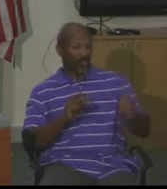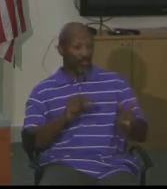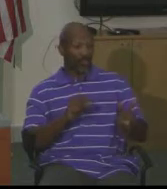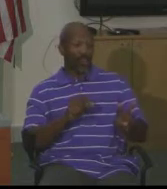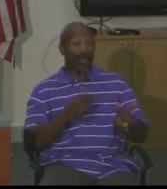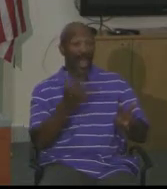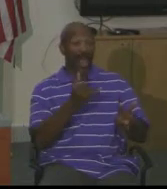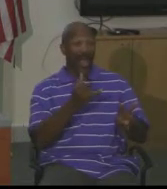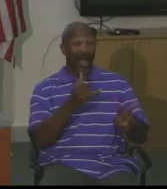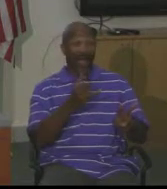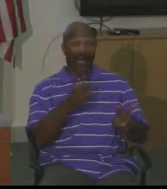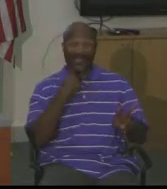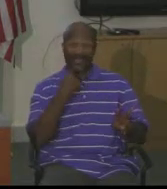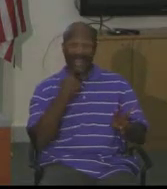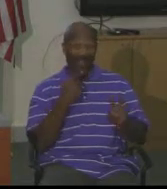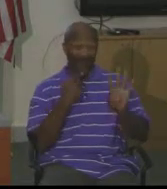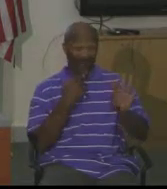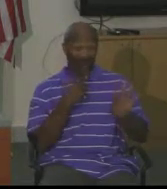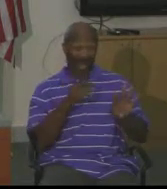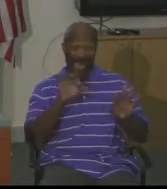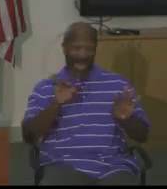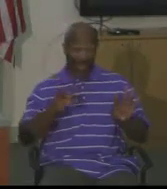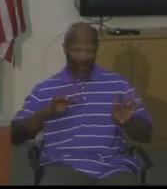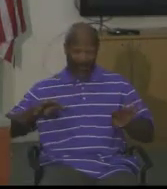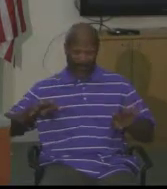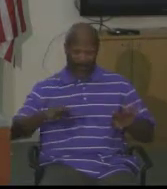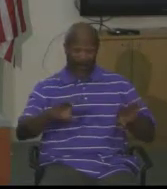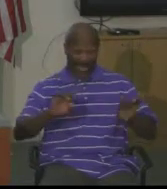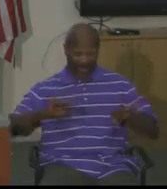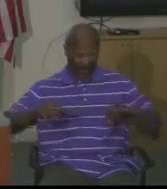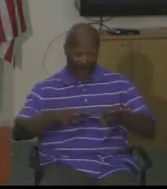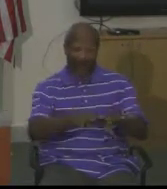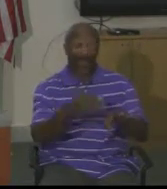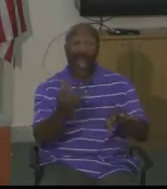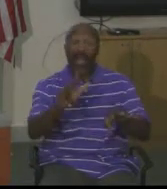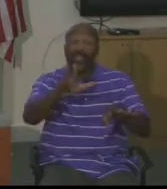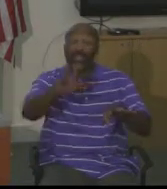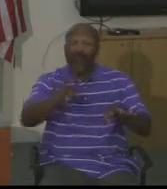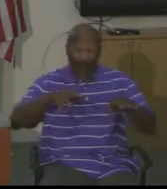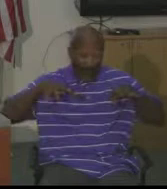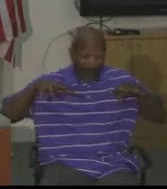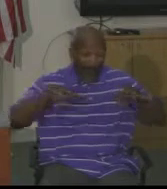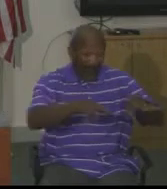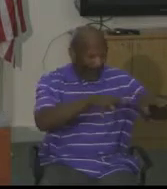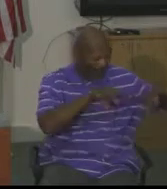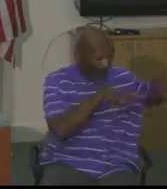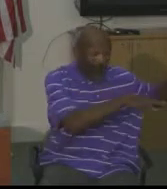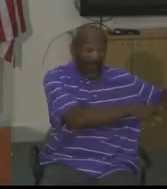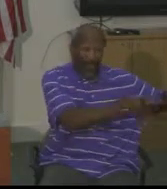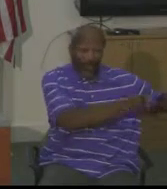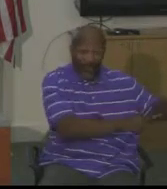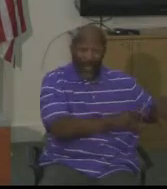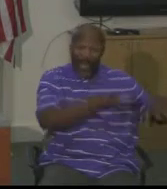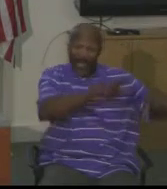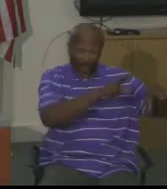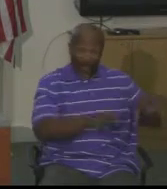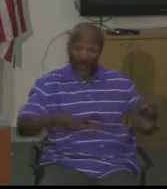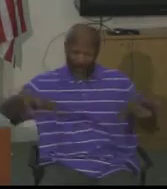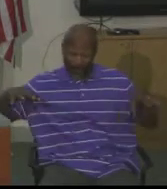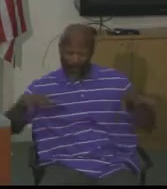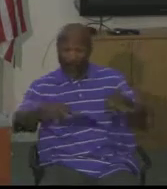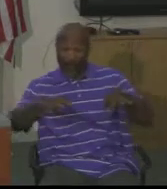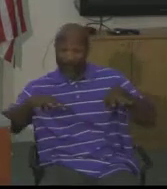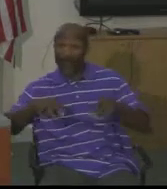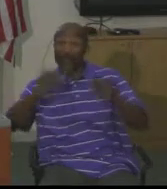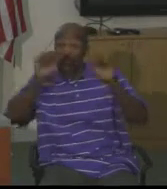lanes by adding an extra connector. You could technically put a 32-bit card in a